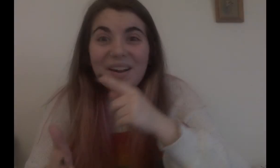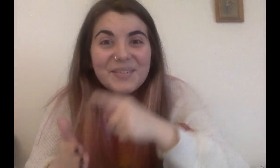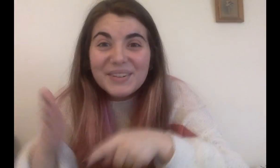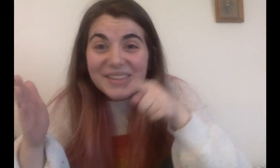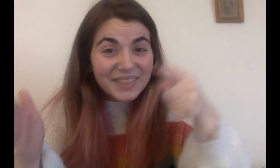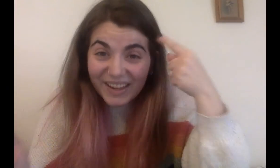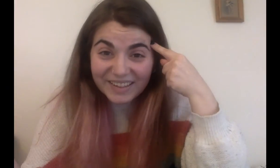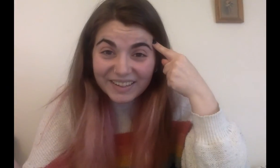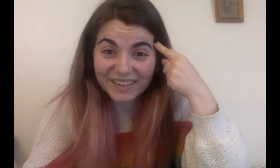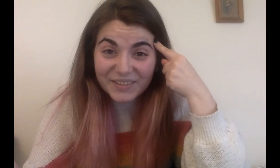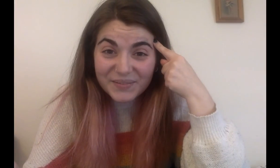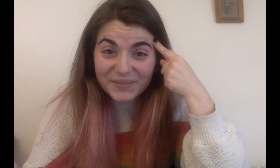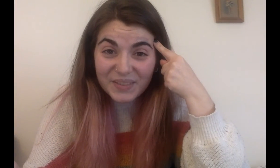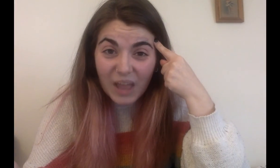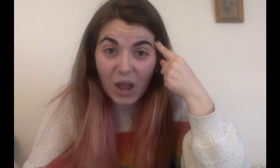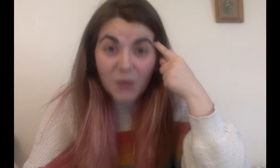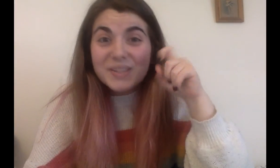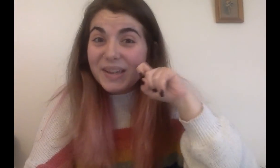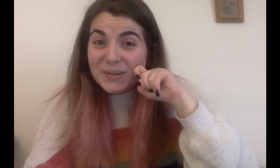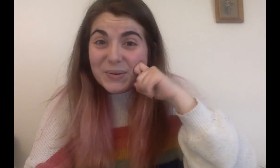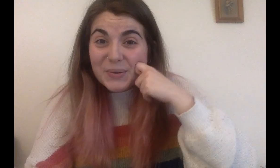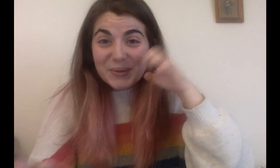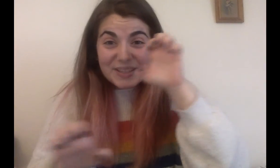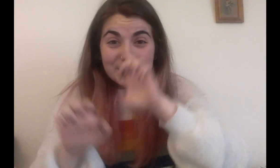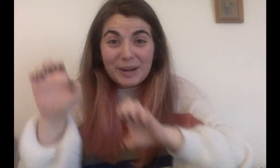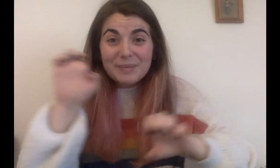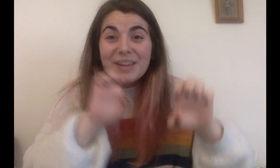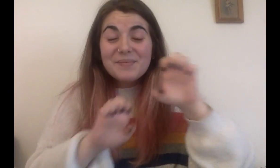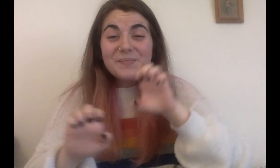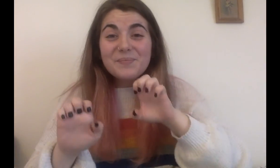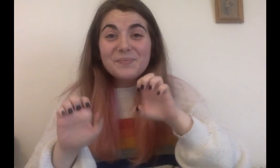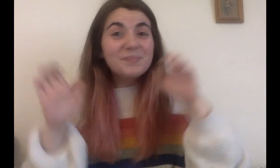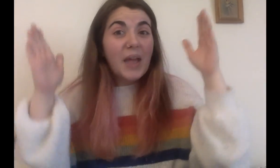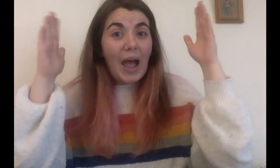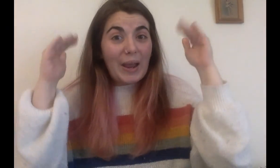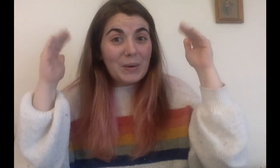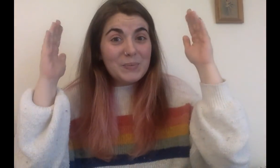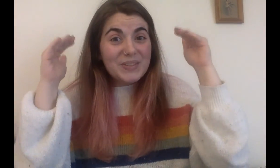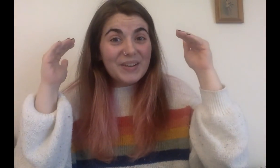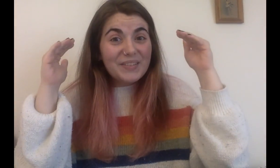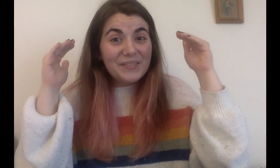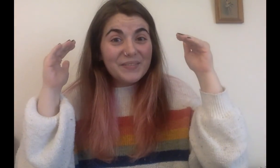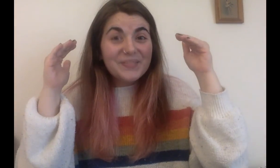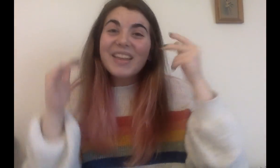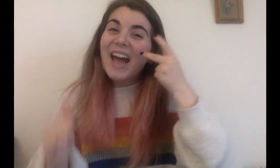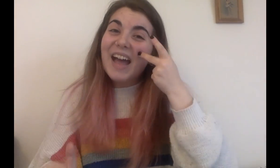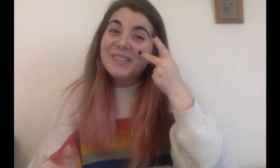What do you think? Was that a cool experiment? I hope so. I will